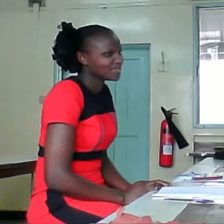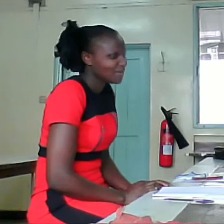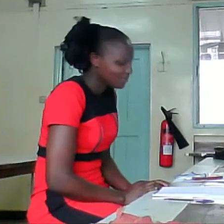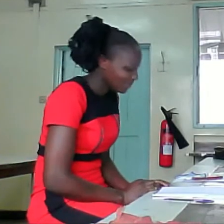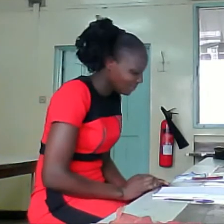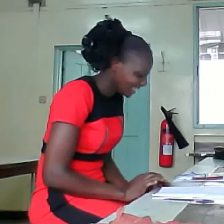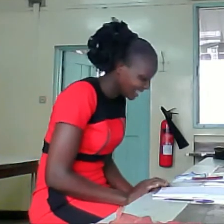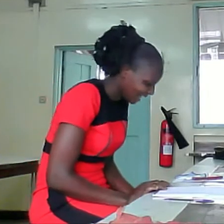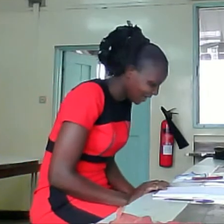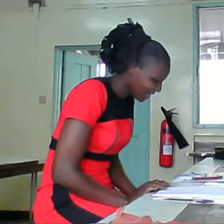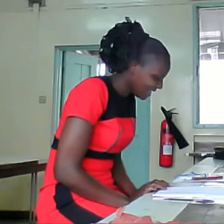Troublemaker.